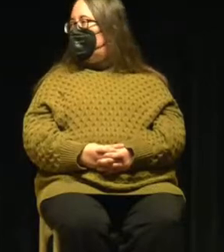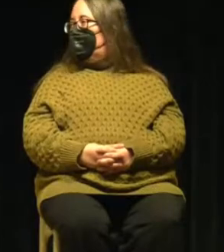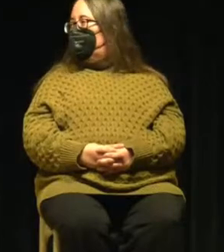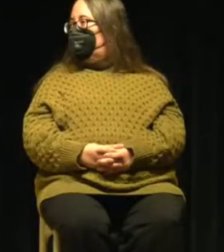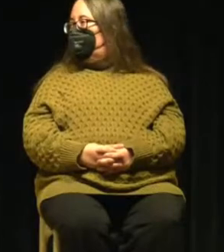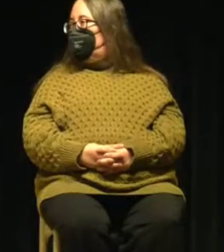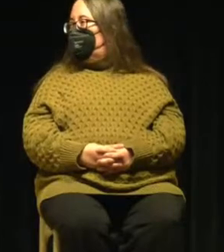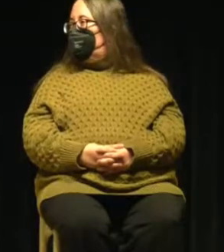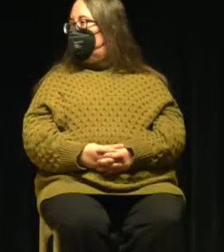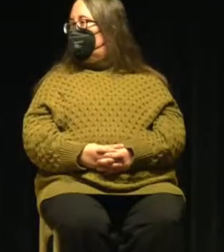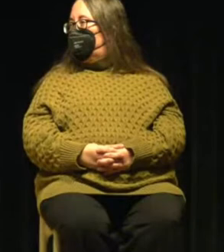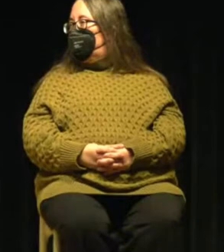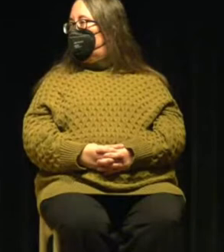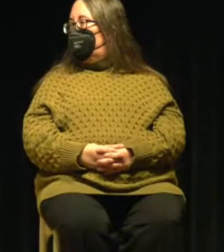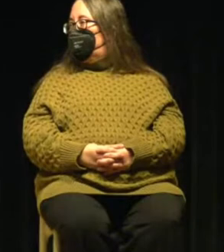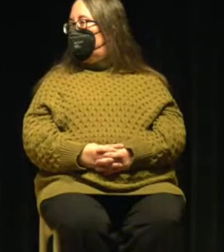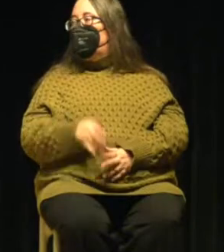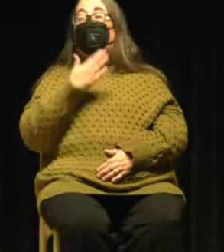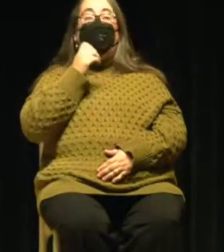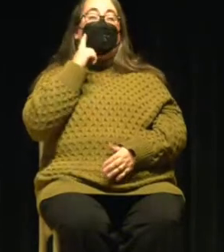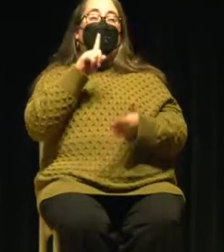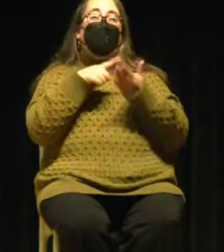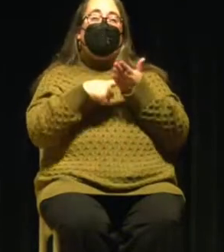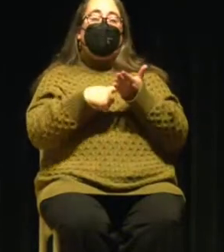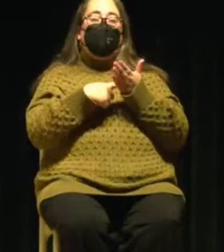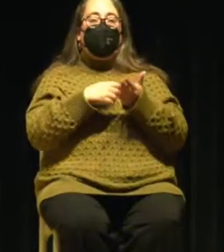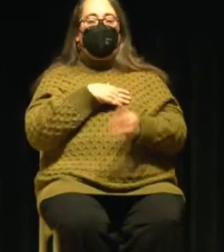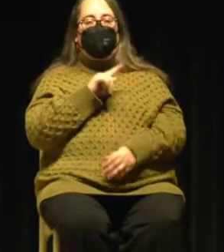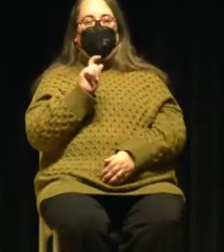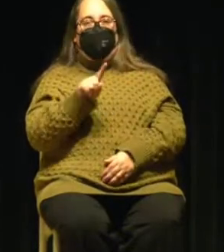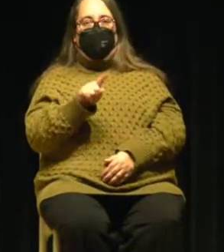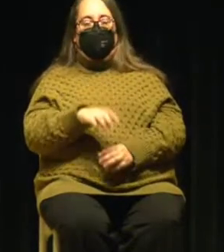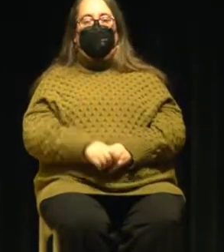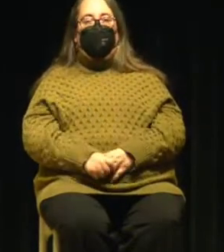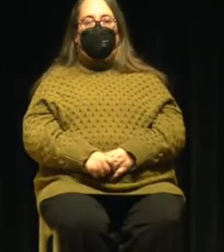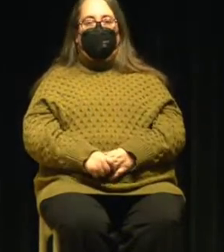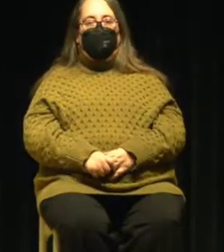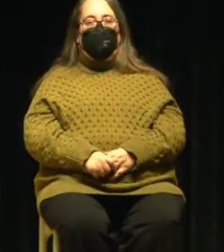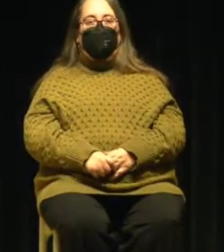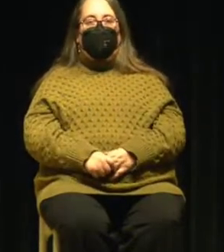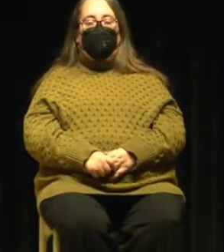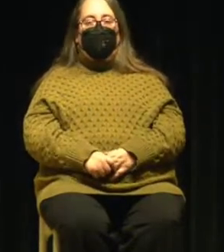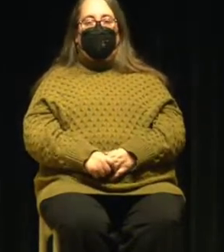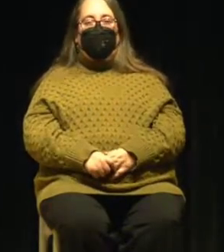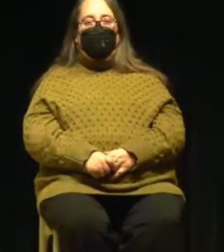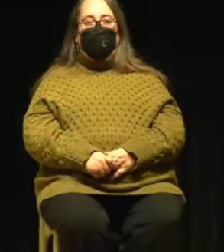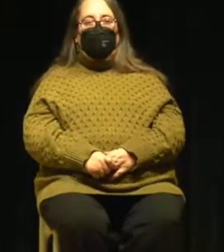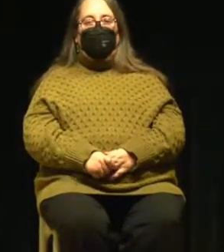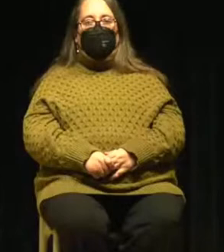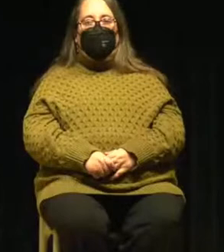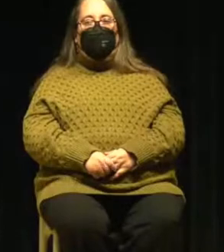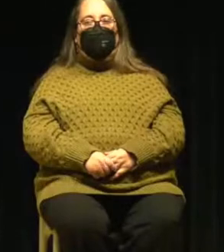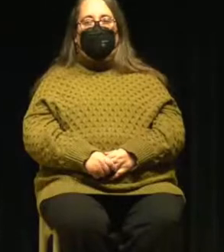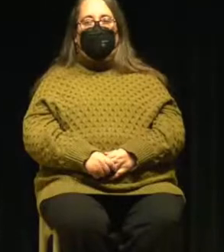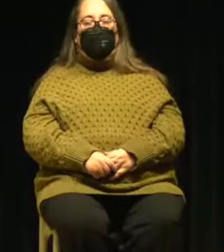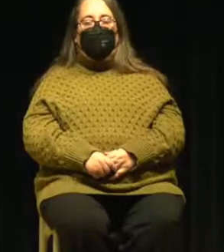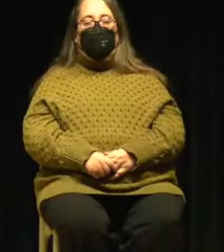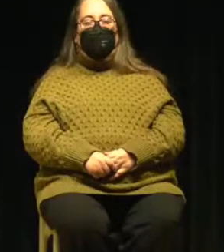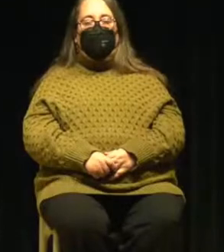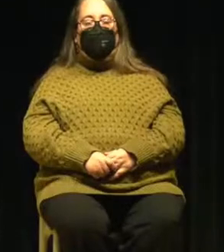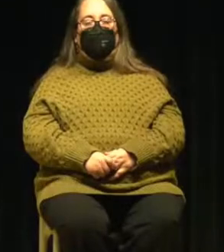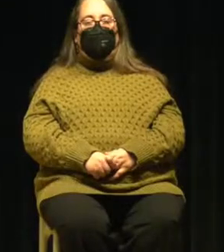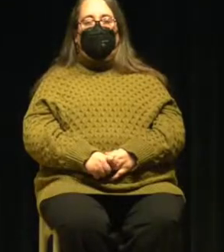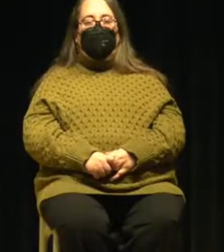Yeah. Thank you for your discussion. My question relates to your perception of